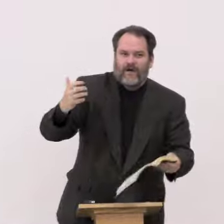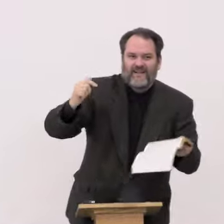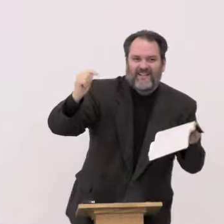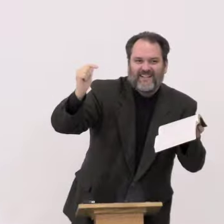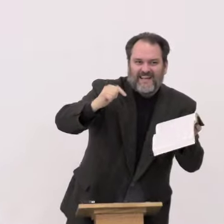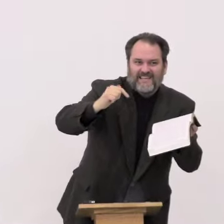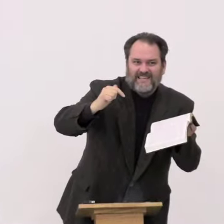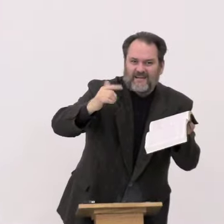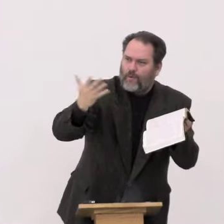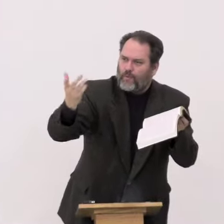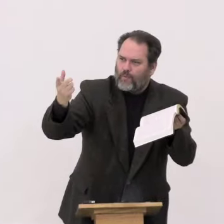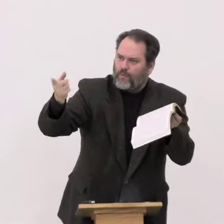someone else said something else.